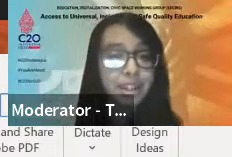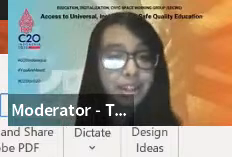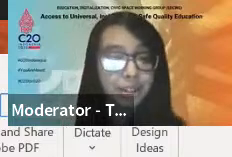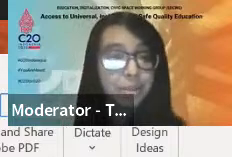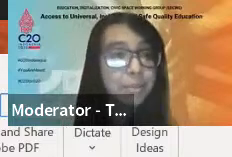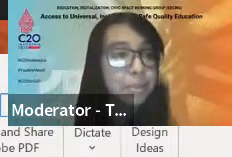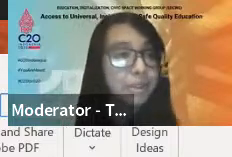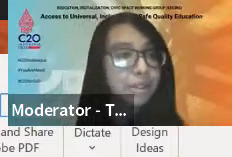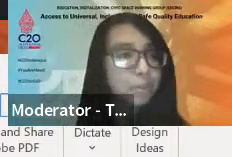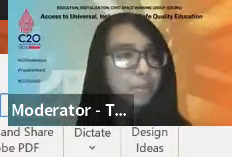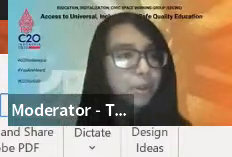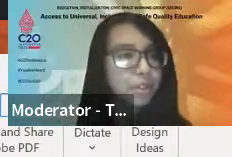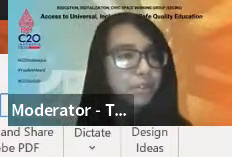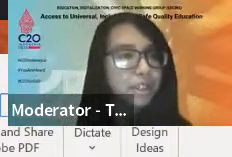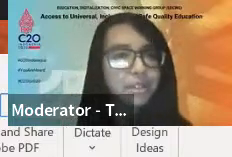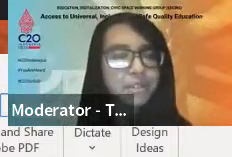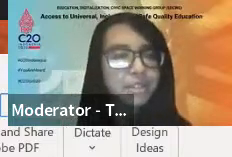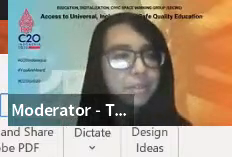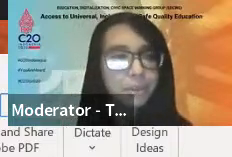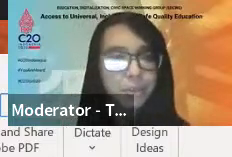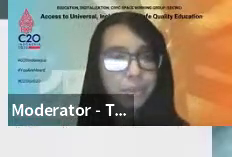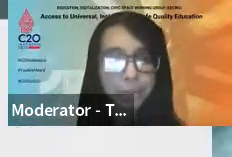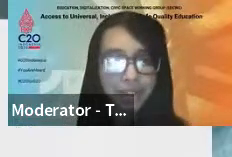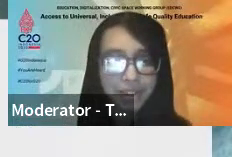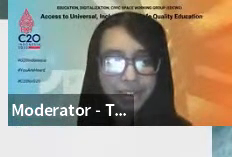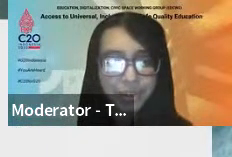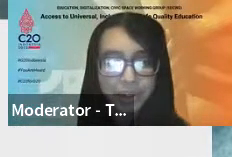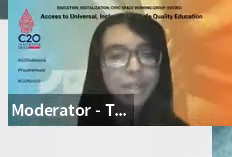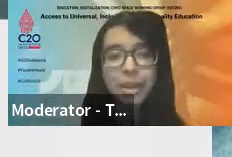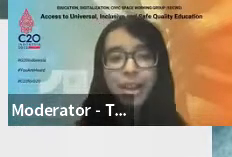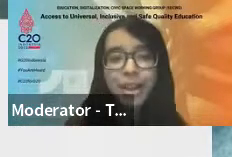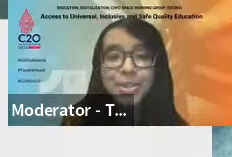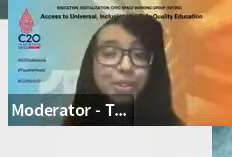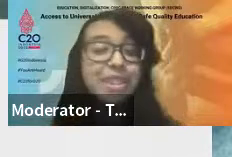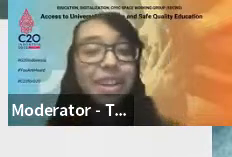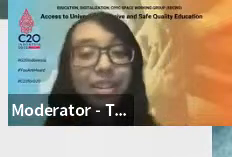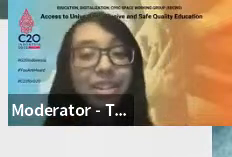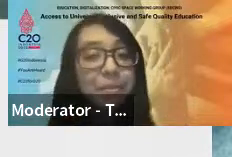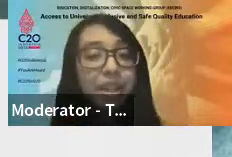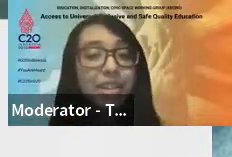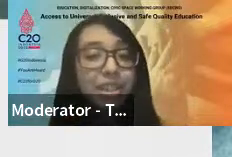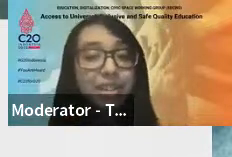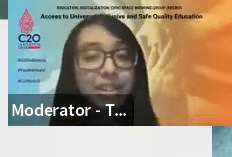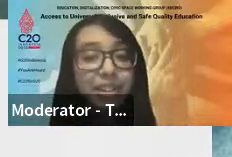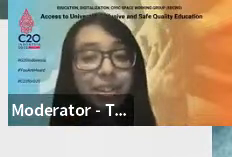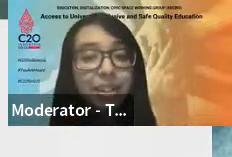And hold on a second, something wrong with my screen. Yep. So Dr. Jigar is